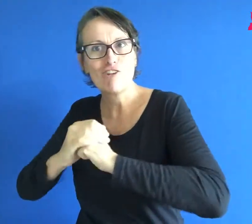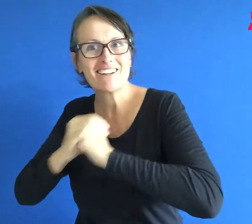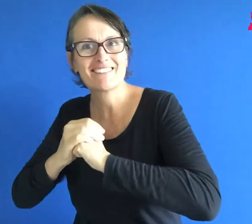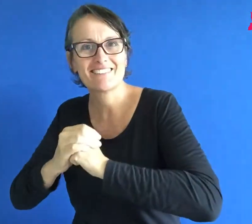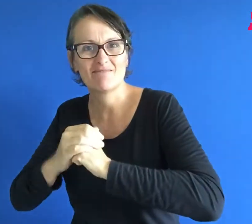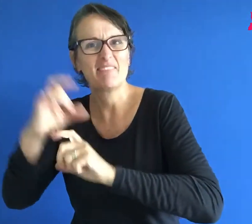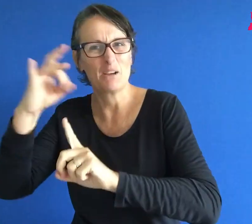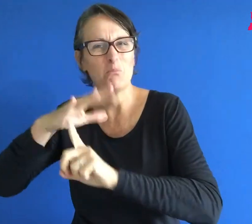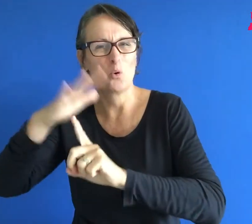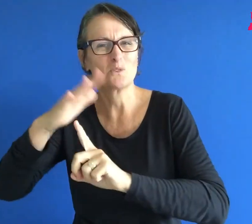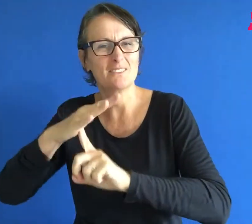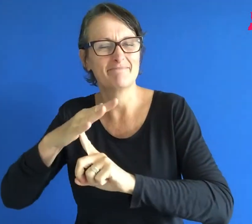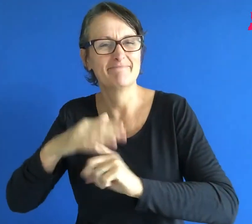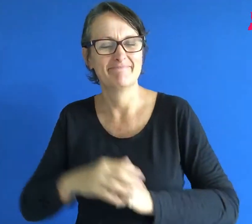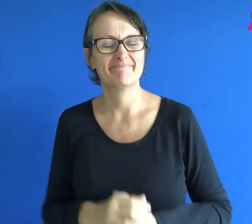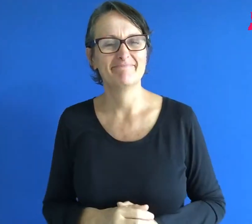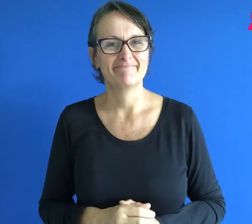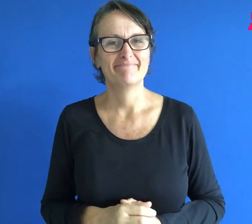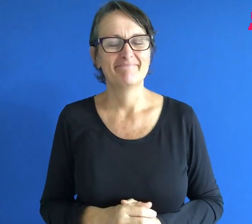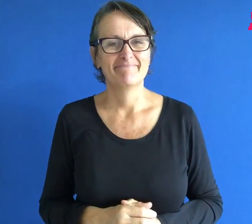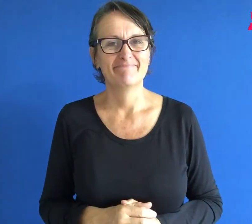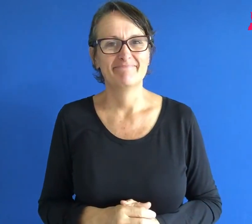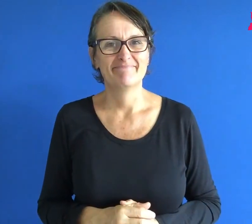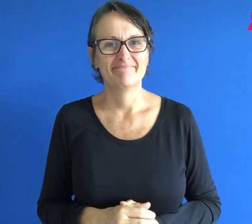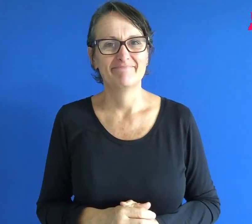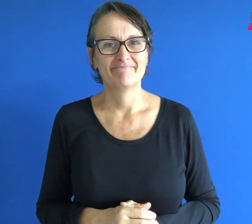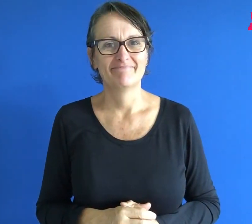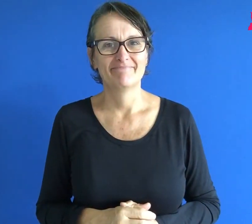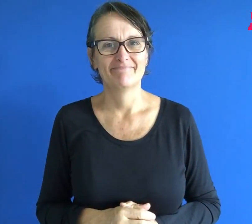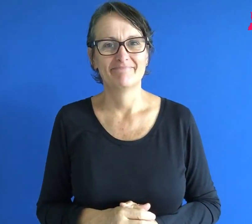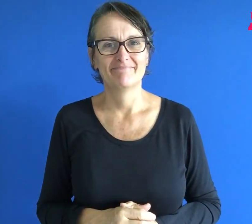It's a much better place than focused on loss.